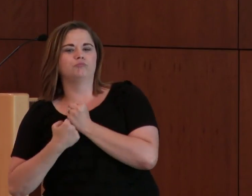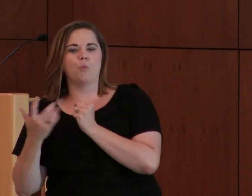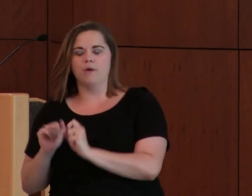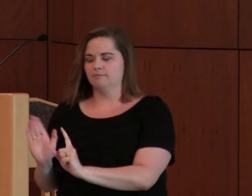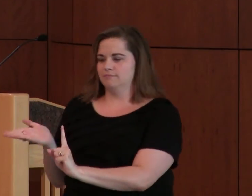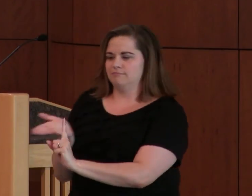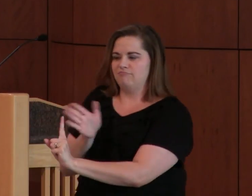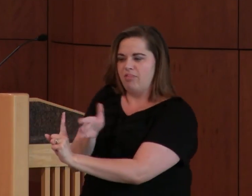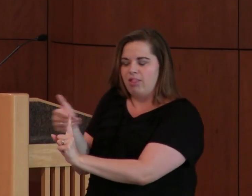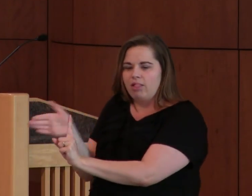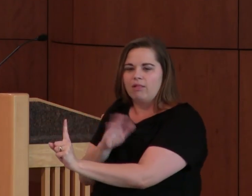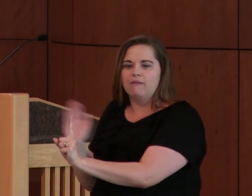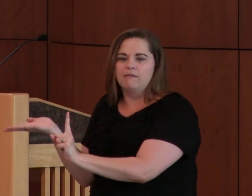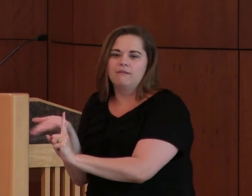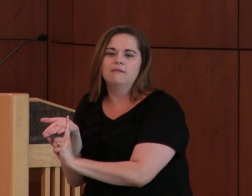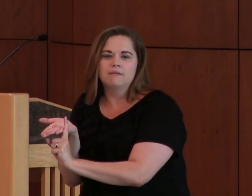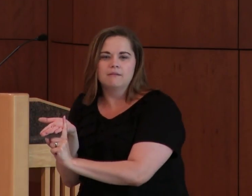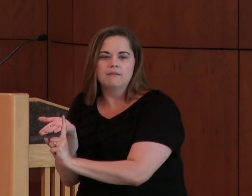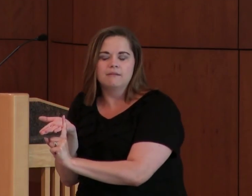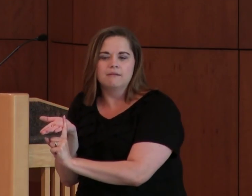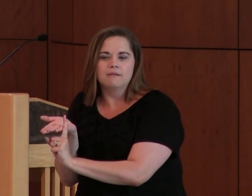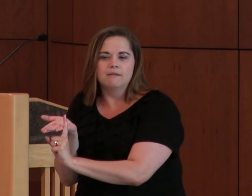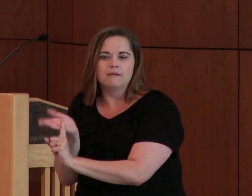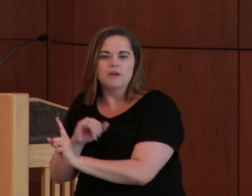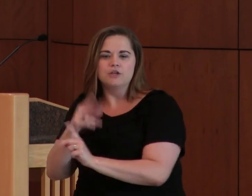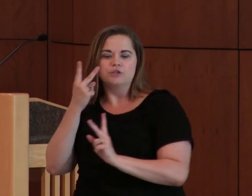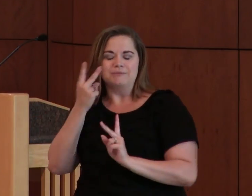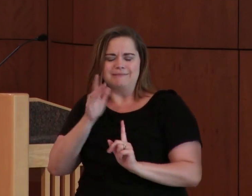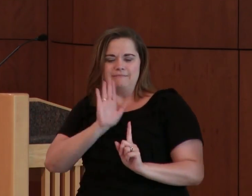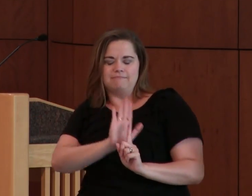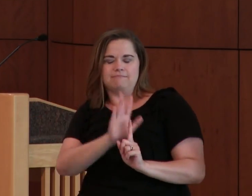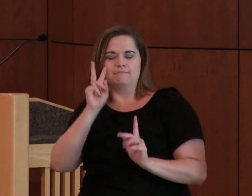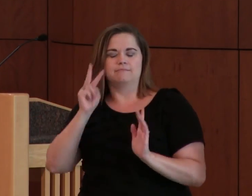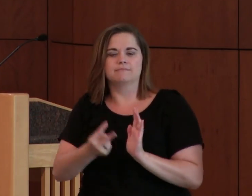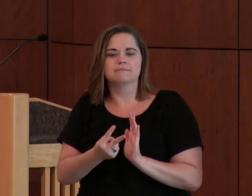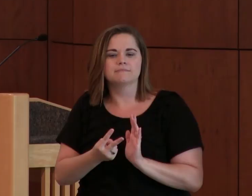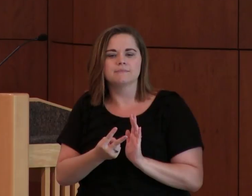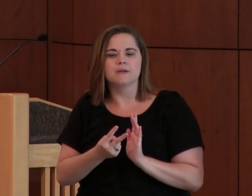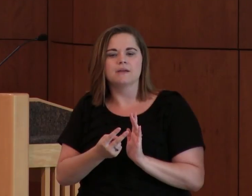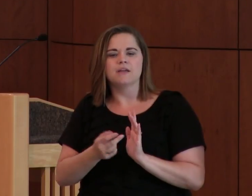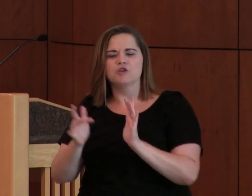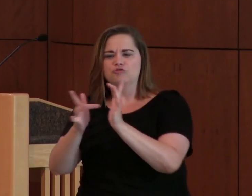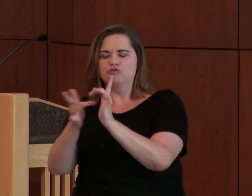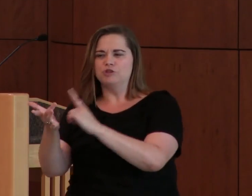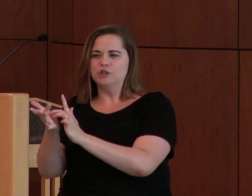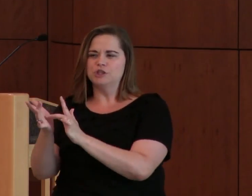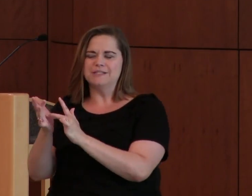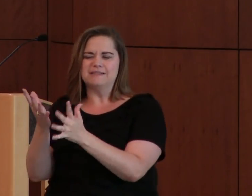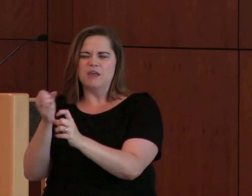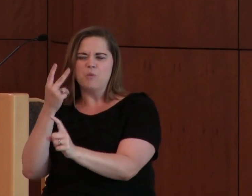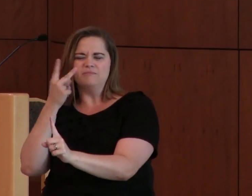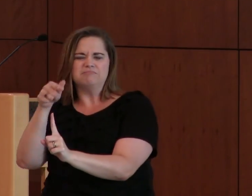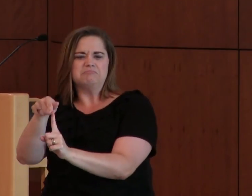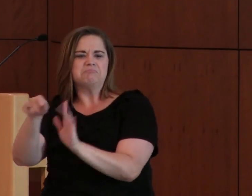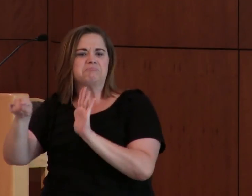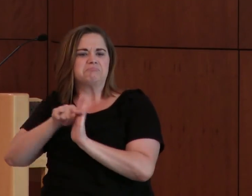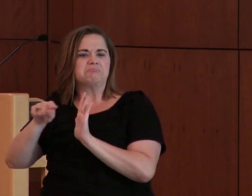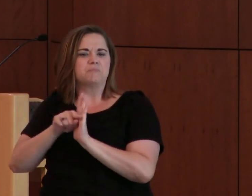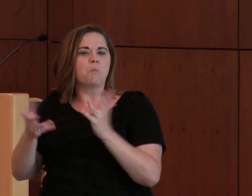to help move us along to see their position, to see Jesus in a certain light. They have set